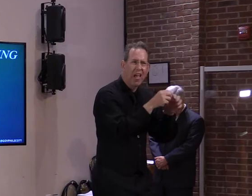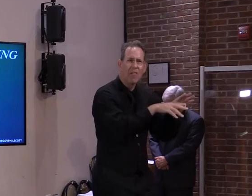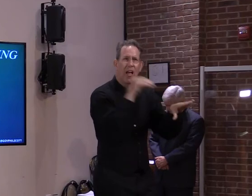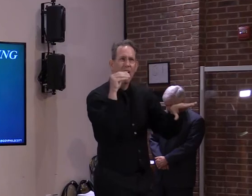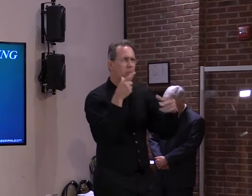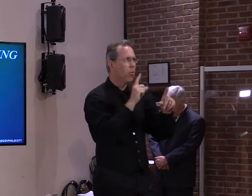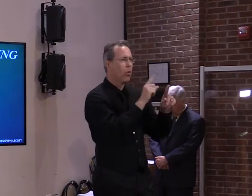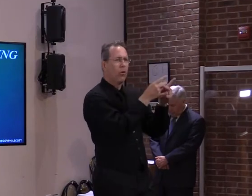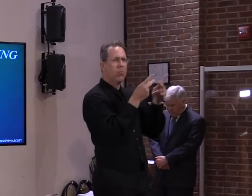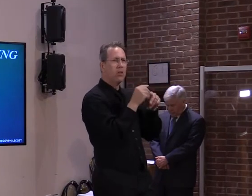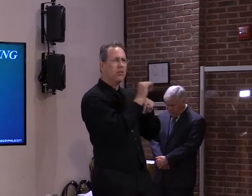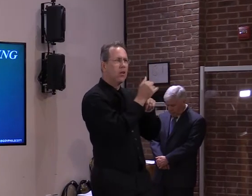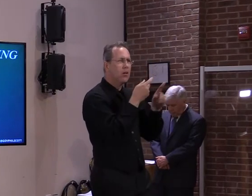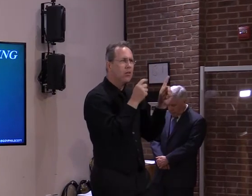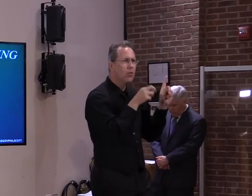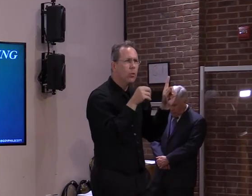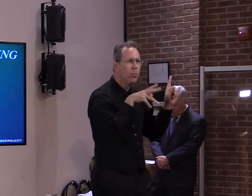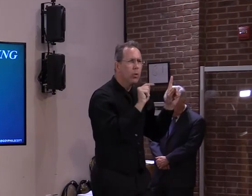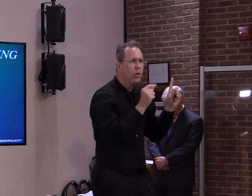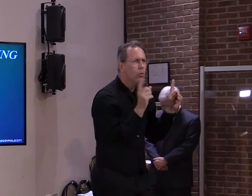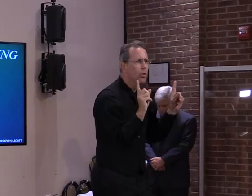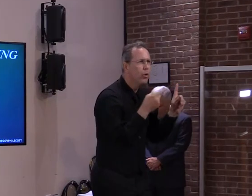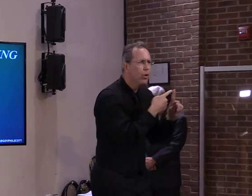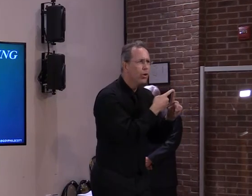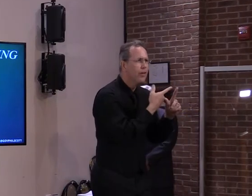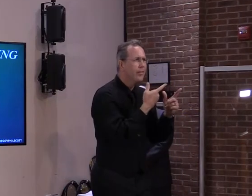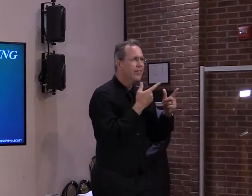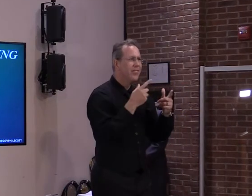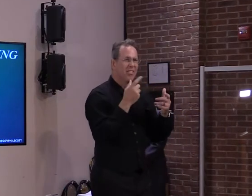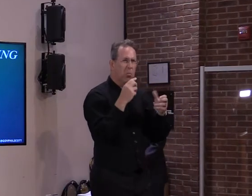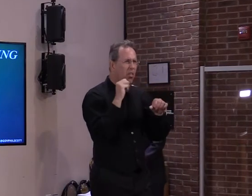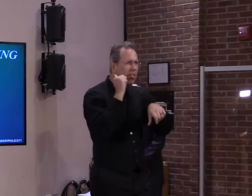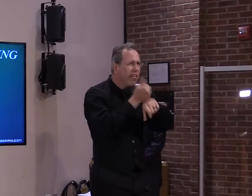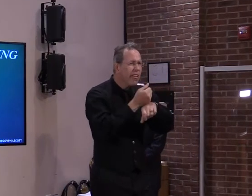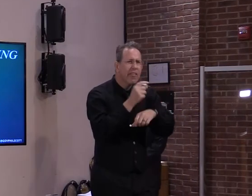to manage the people who will no longer be eligible for housing.